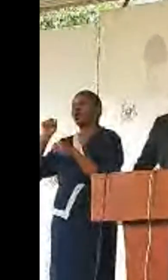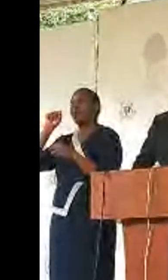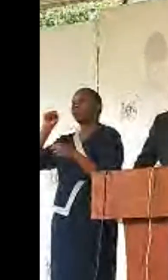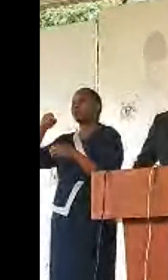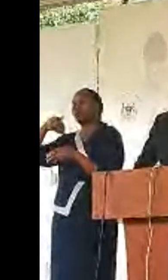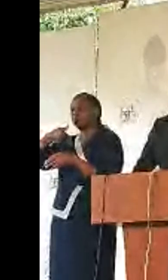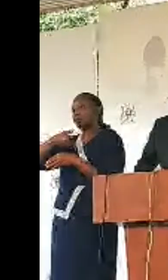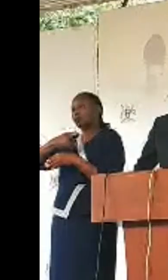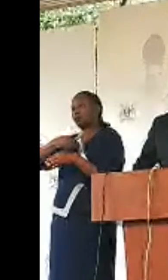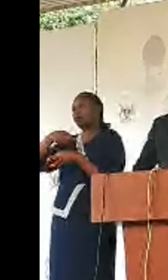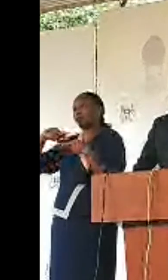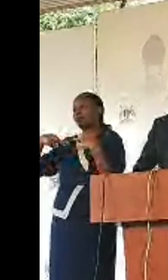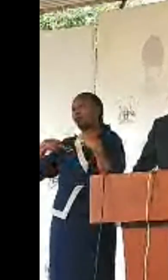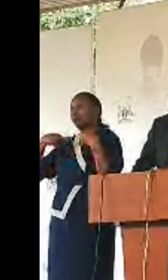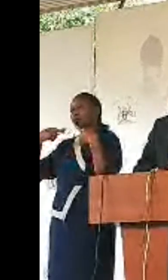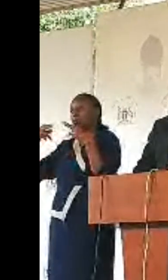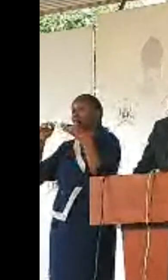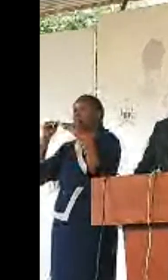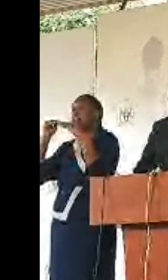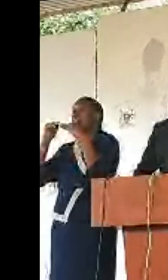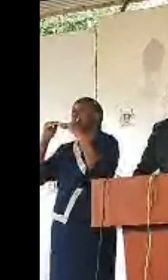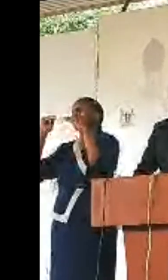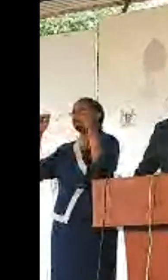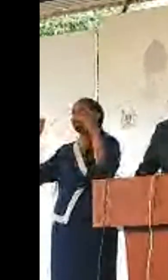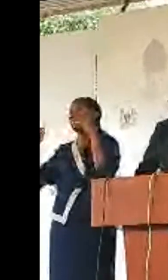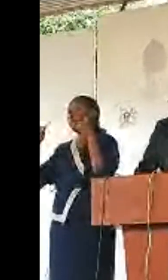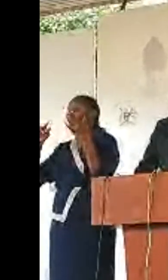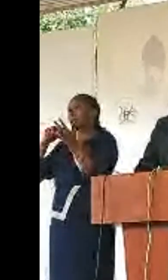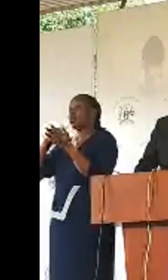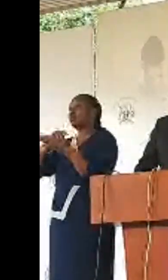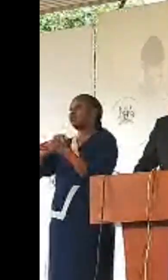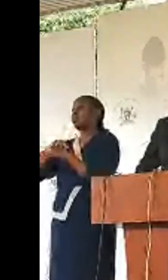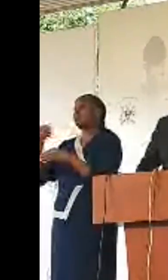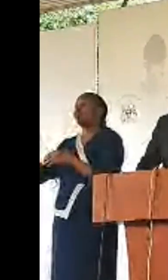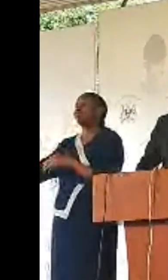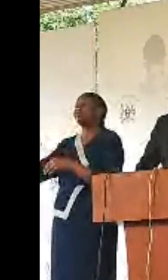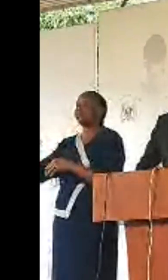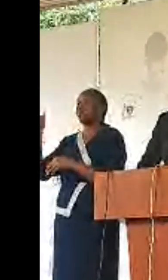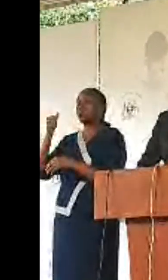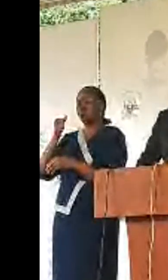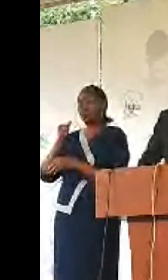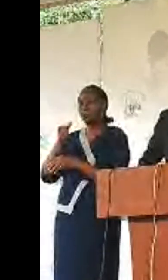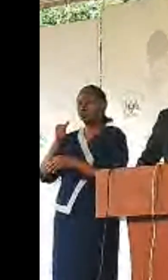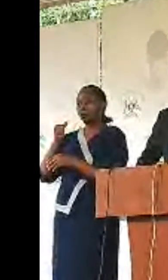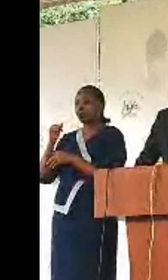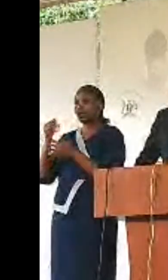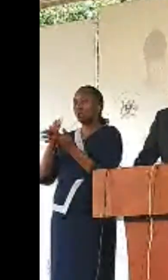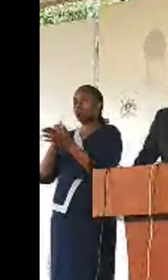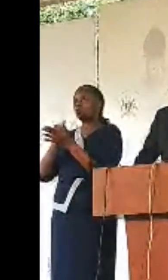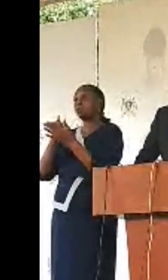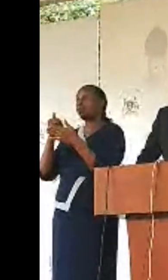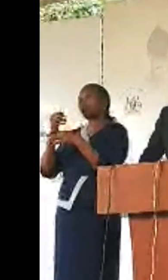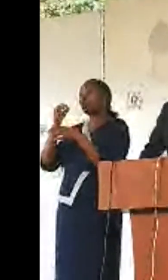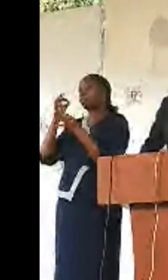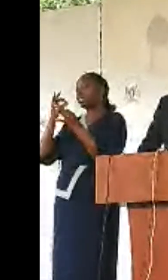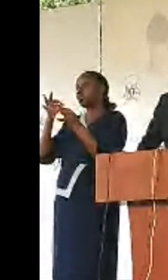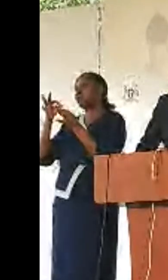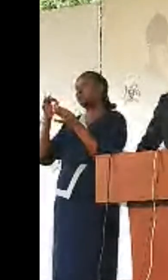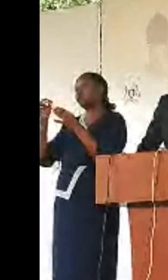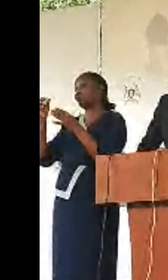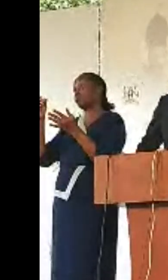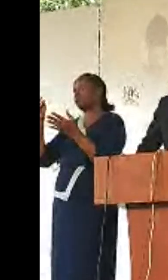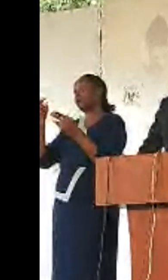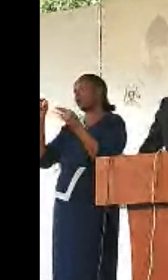should have their results equated at the point of admission. Because if they are not equated, you cannot